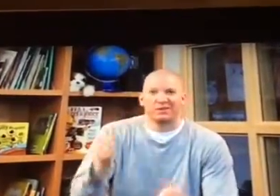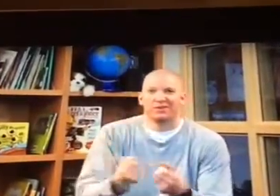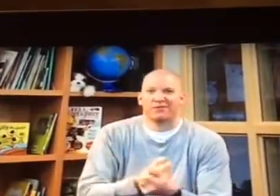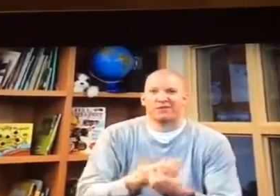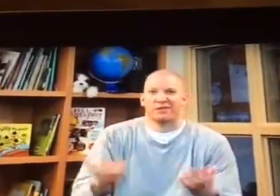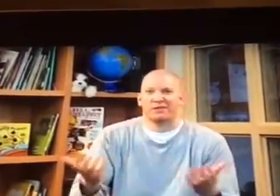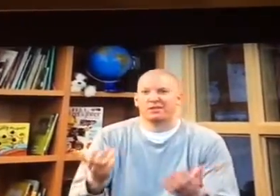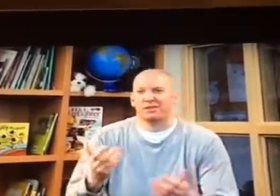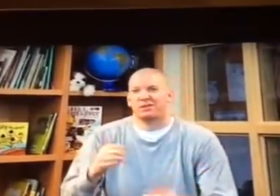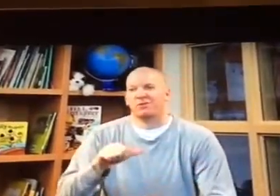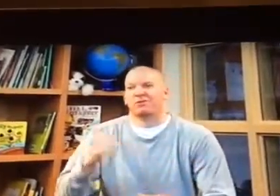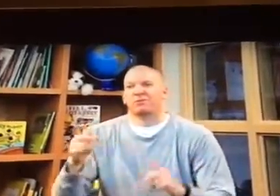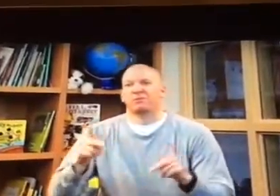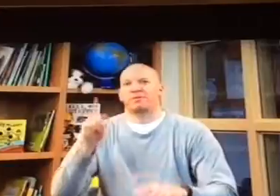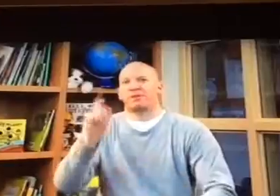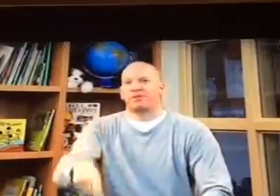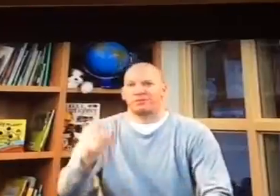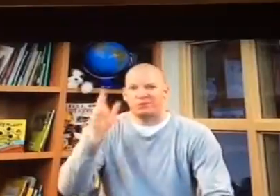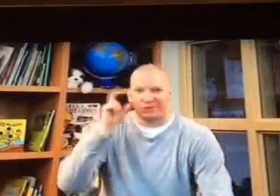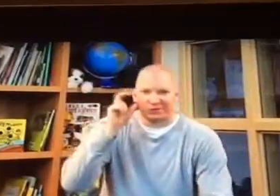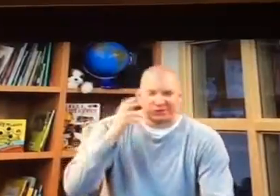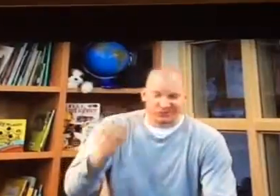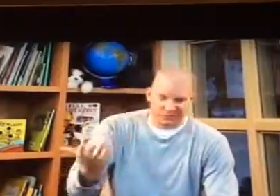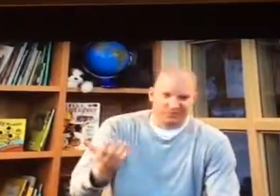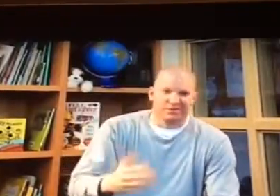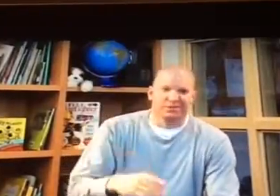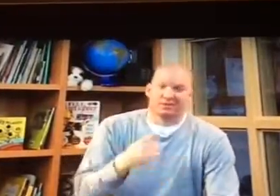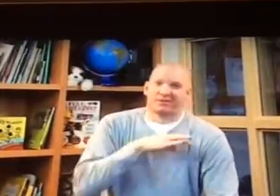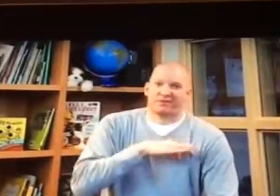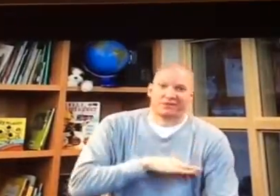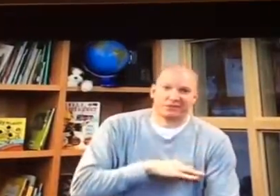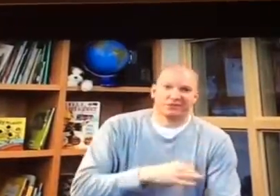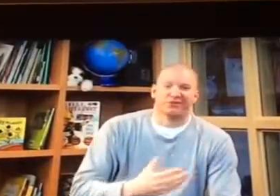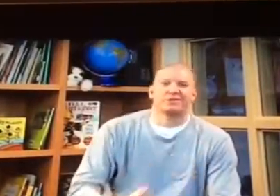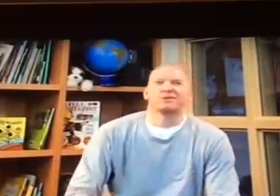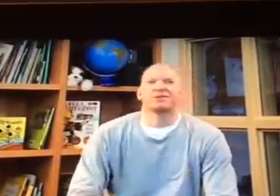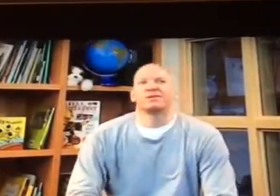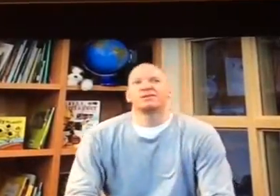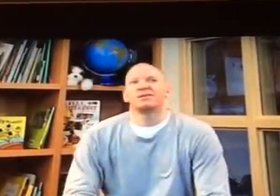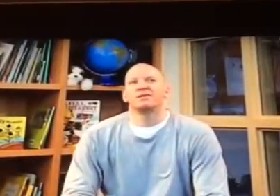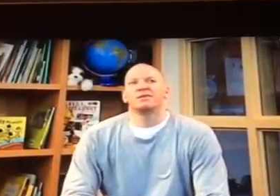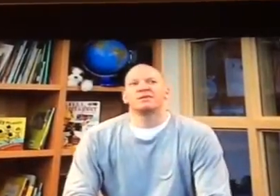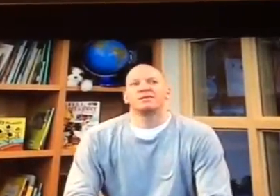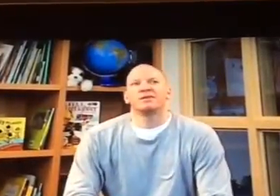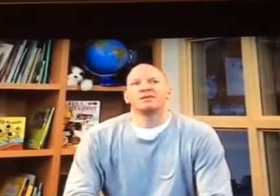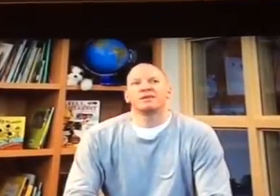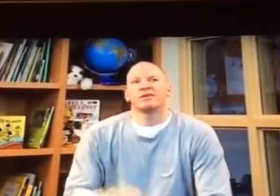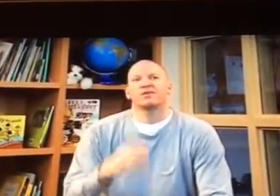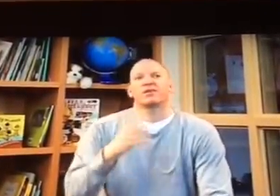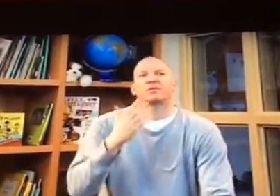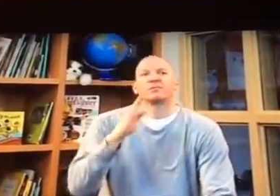mind. It's not about hearing everything. It's not even about that you have to hear, about being a benefit.